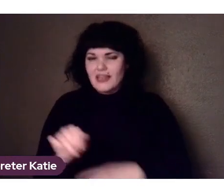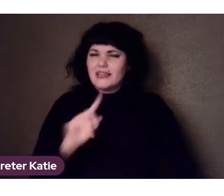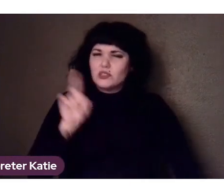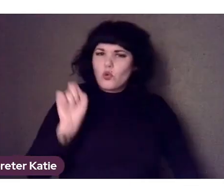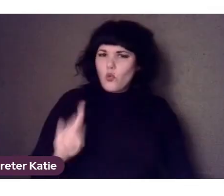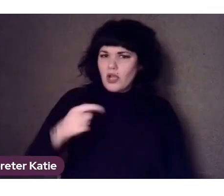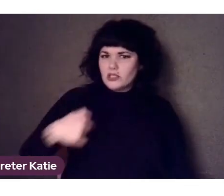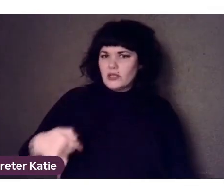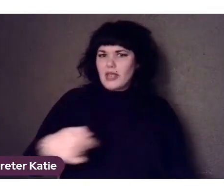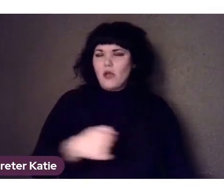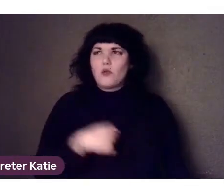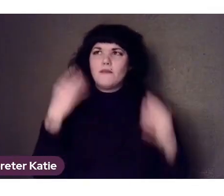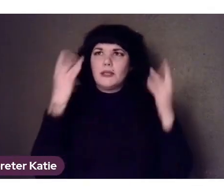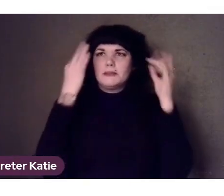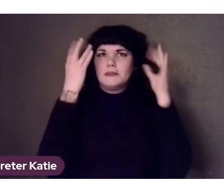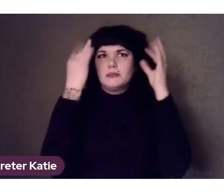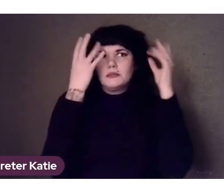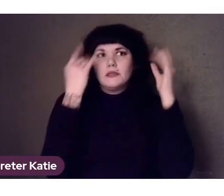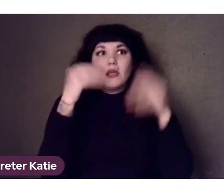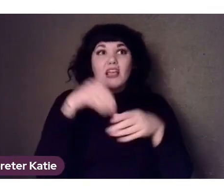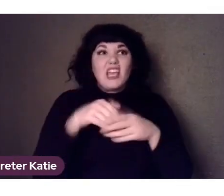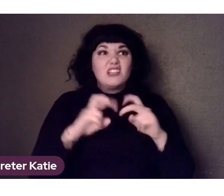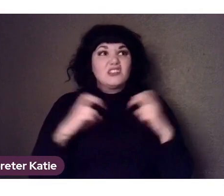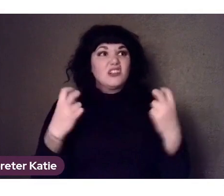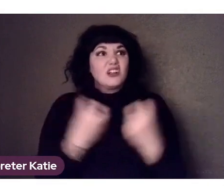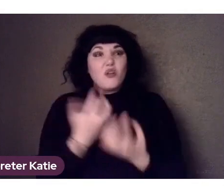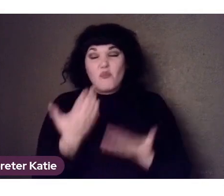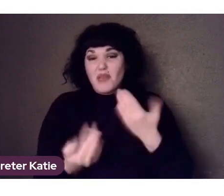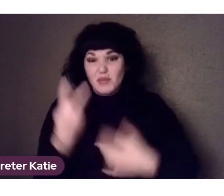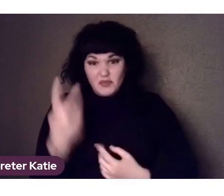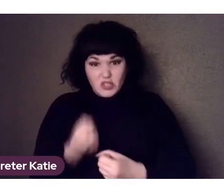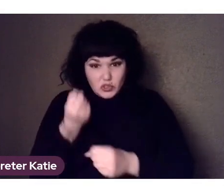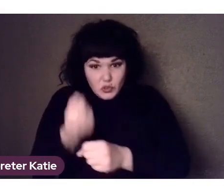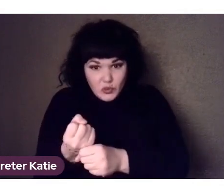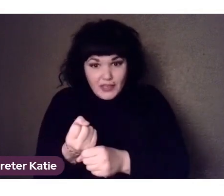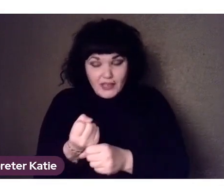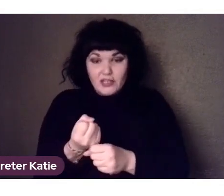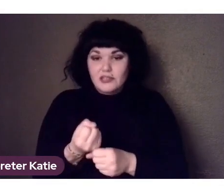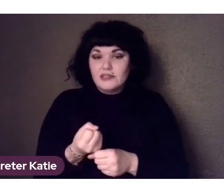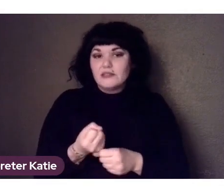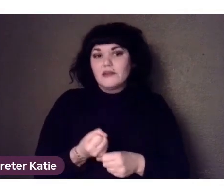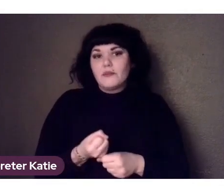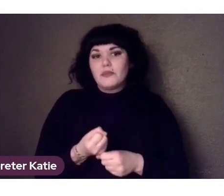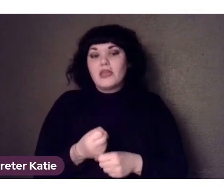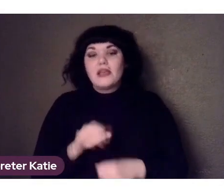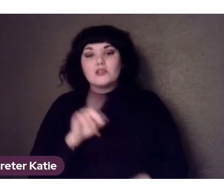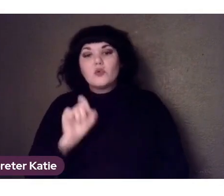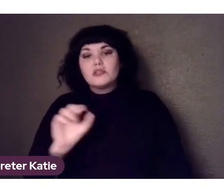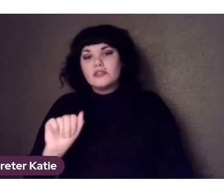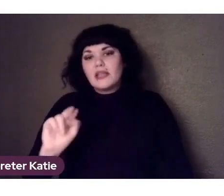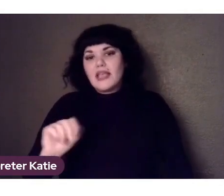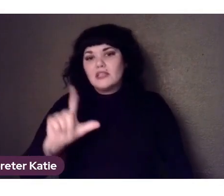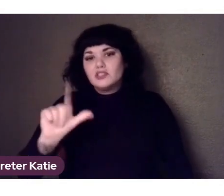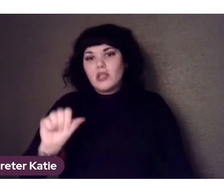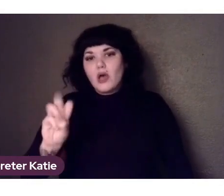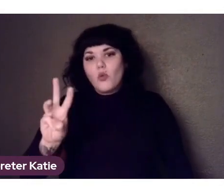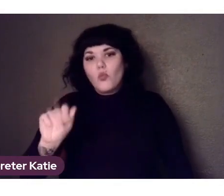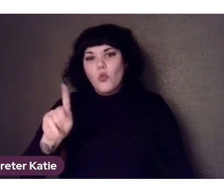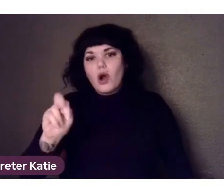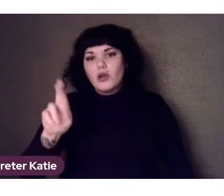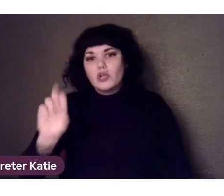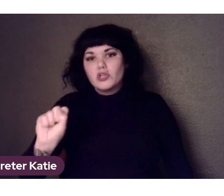circle, I mean, maybe for 2 years. It's a question that Angela Waters Austin and I